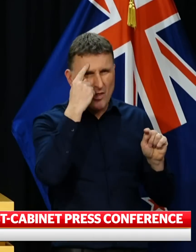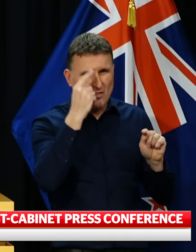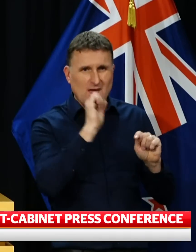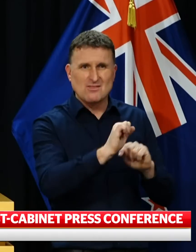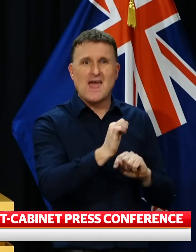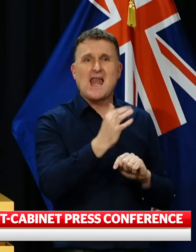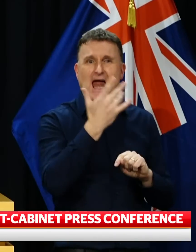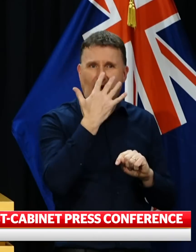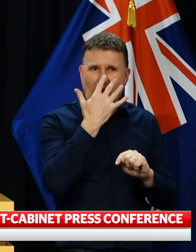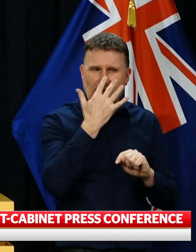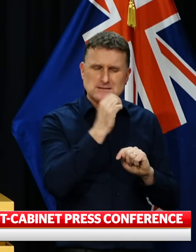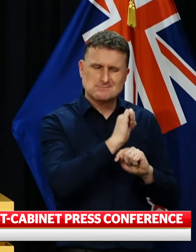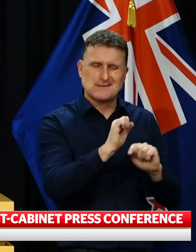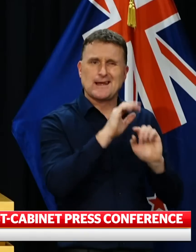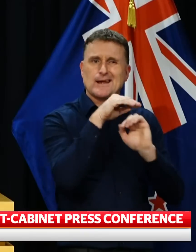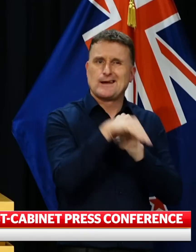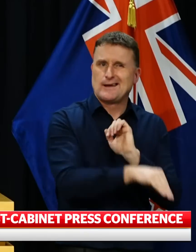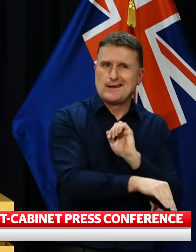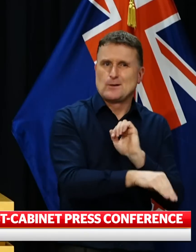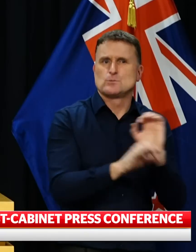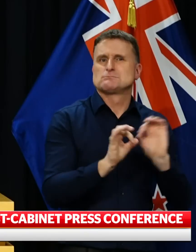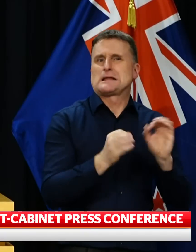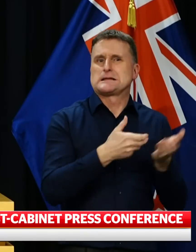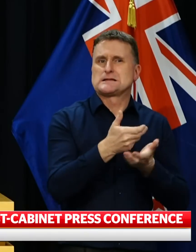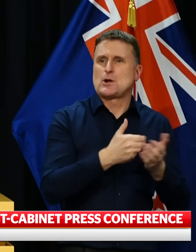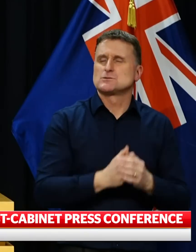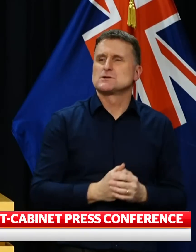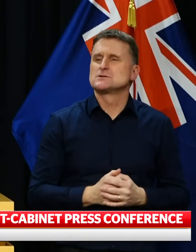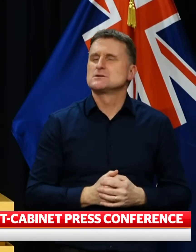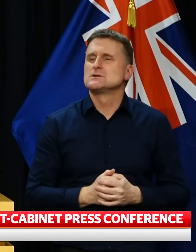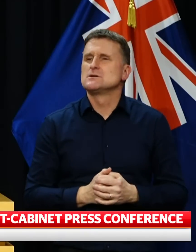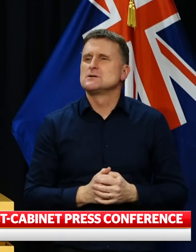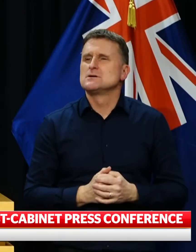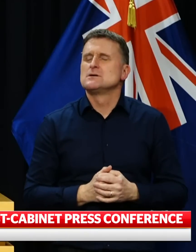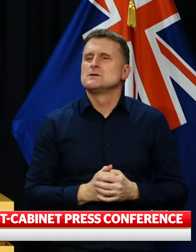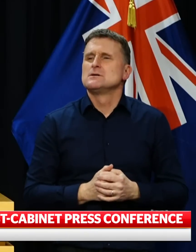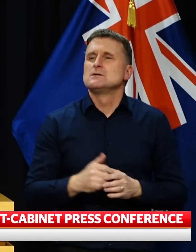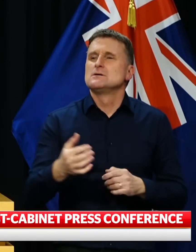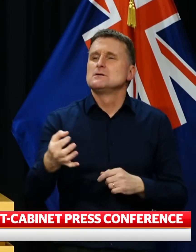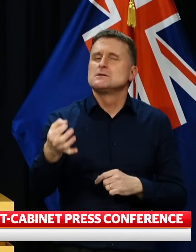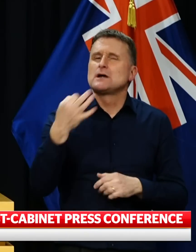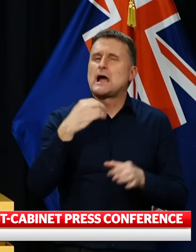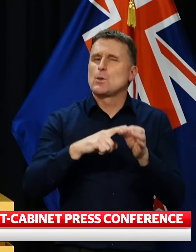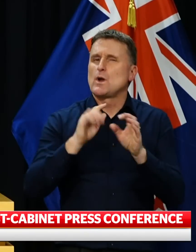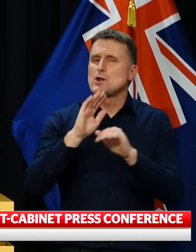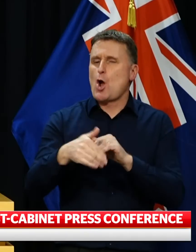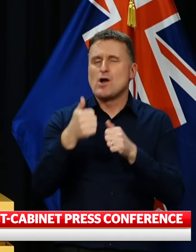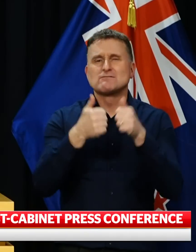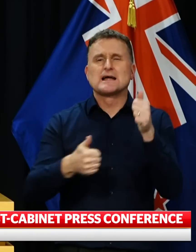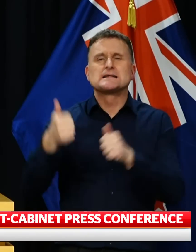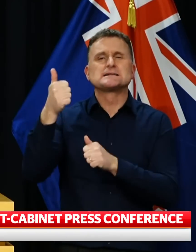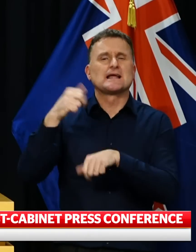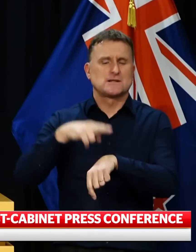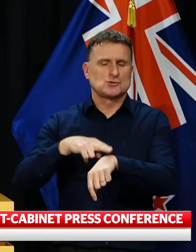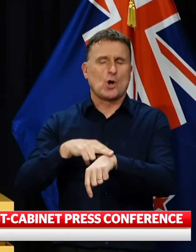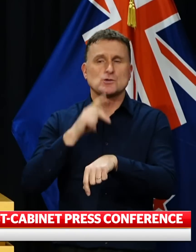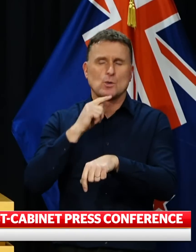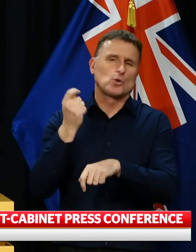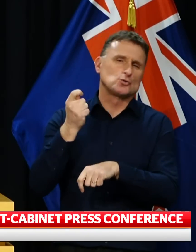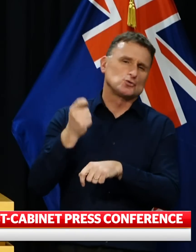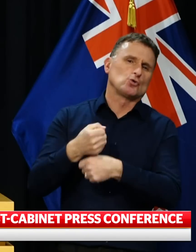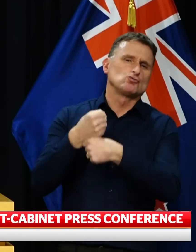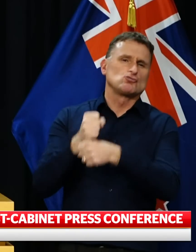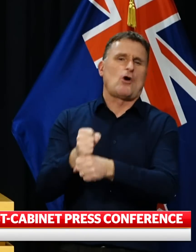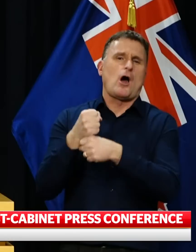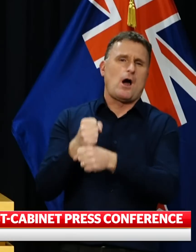cohort got worse. It looks like the strike notices have just gone out for senior doctors. What implications would rolling strikes by senior